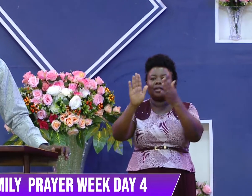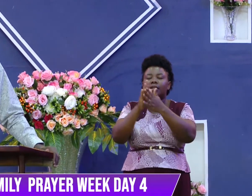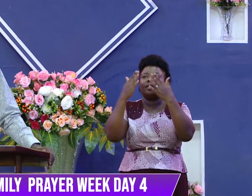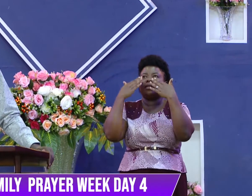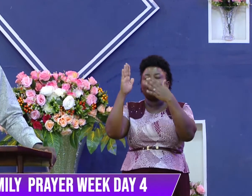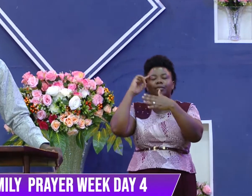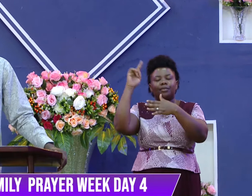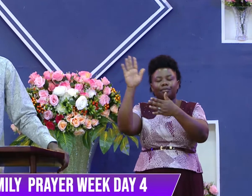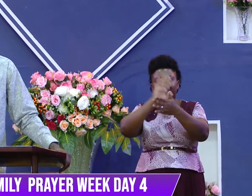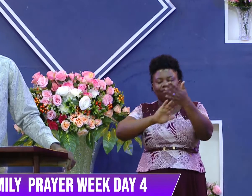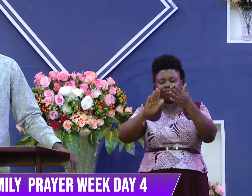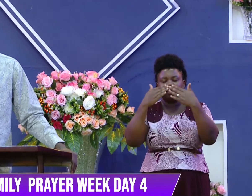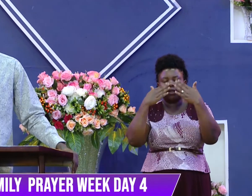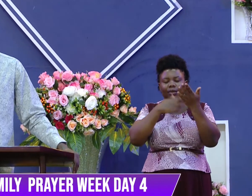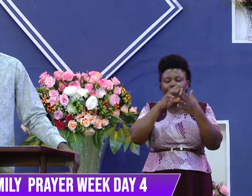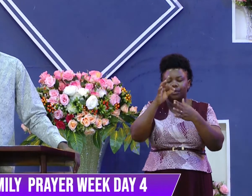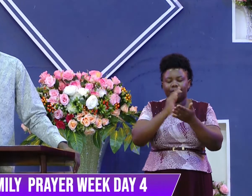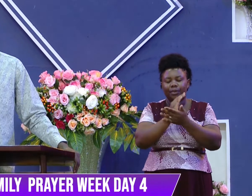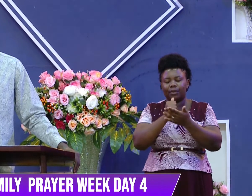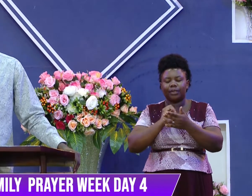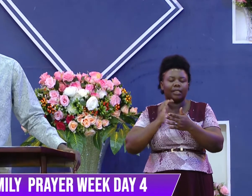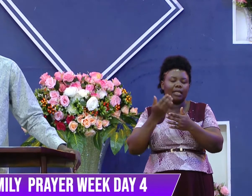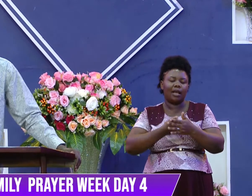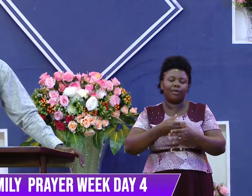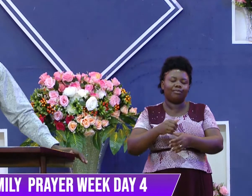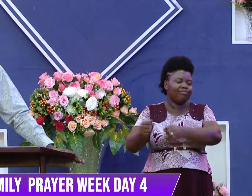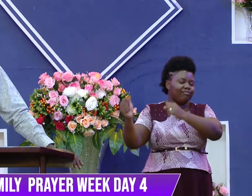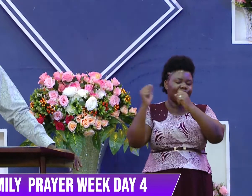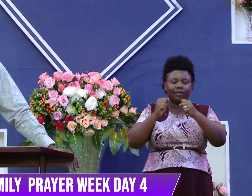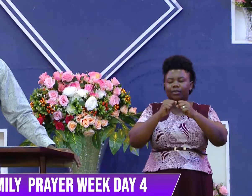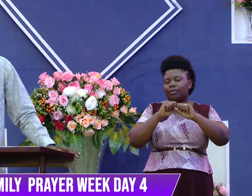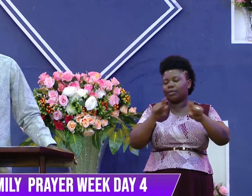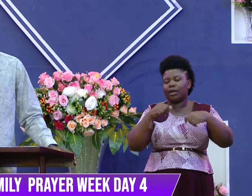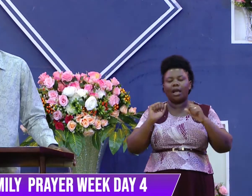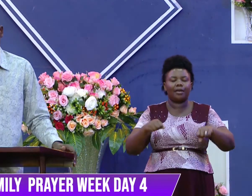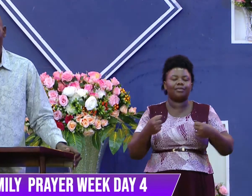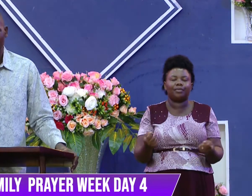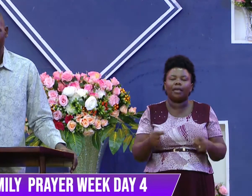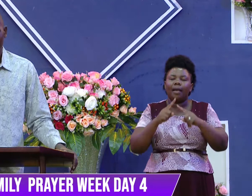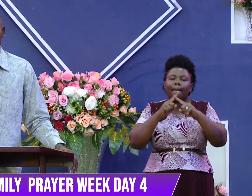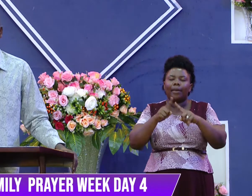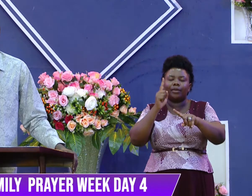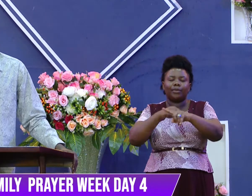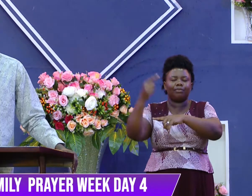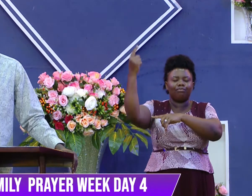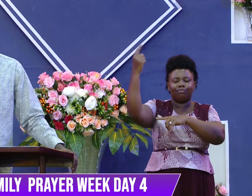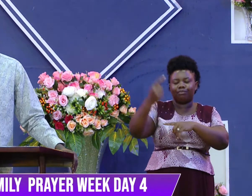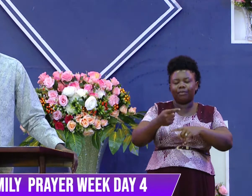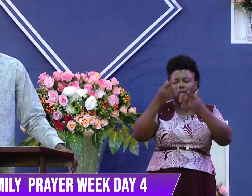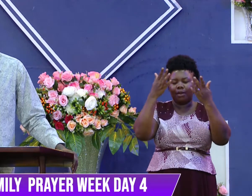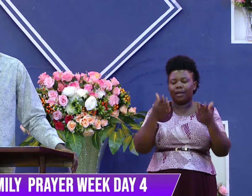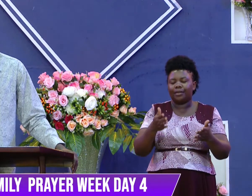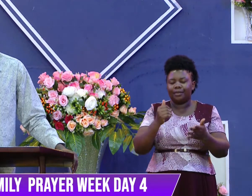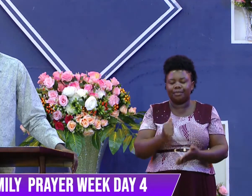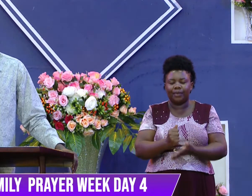presence. Weebale omwoyo omutukufu kubanga maanyi agaffe tetusobola. Thank you, Holy Spirit, because in our mind we can't. Naye gwe bw'obeerawo otusobozesa era